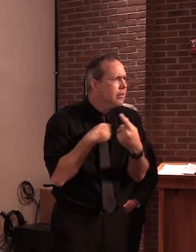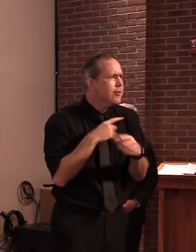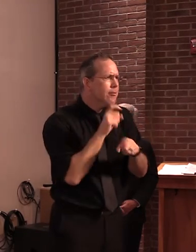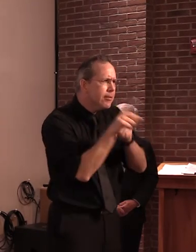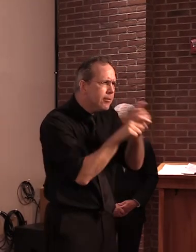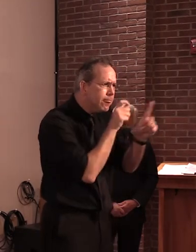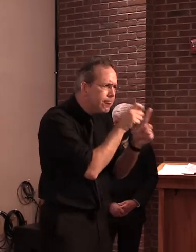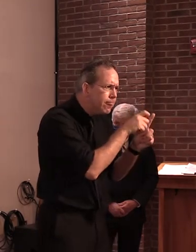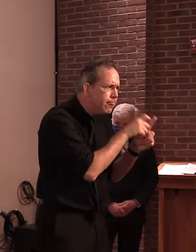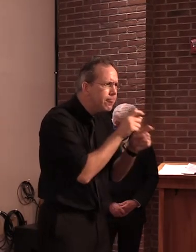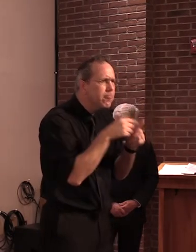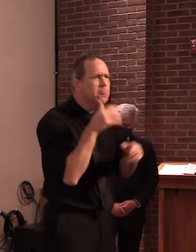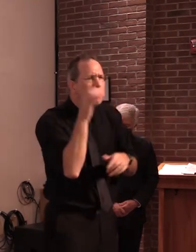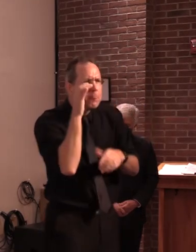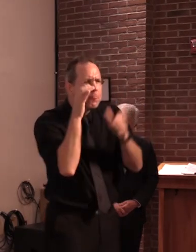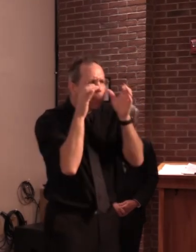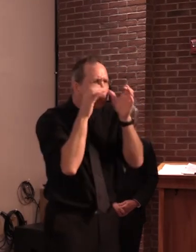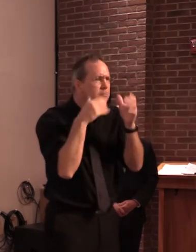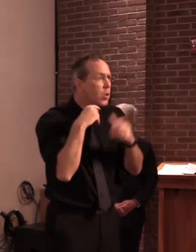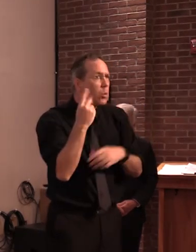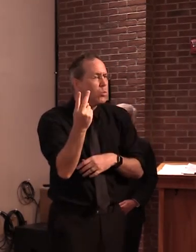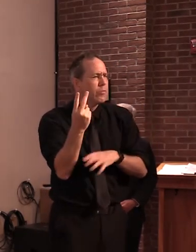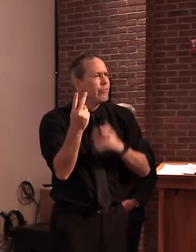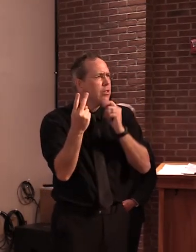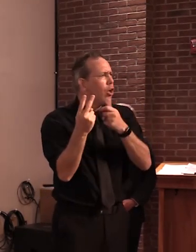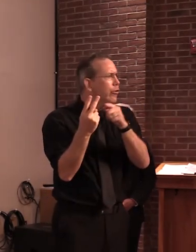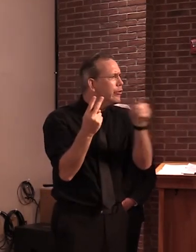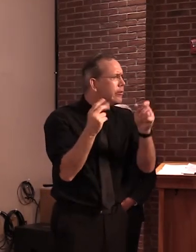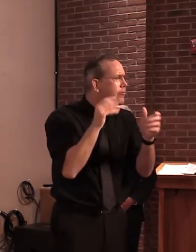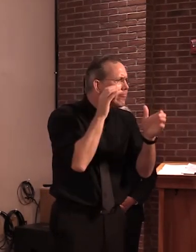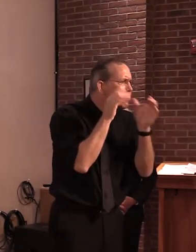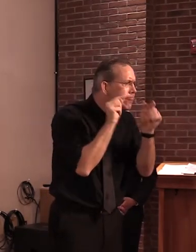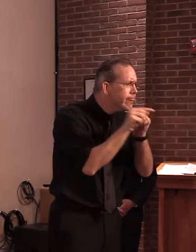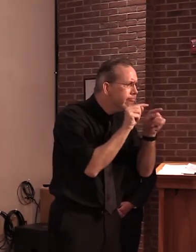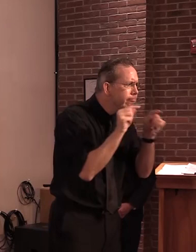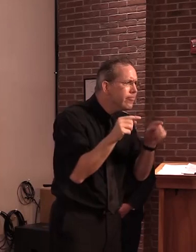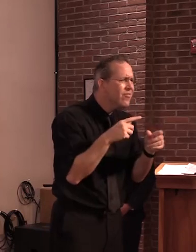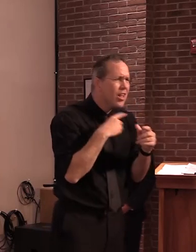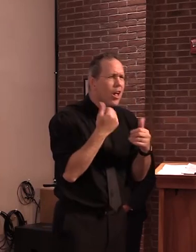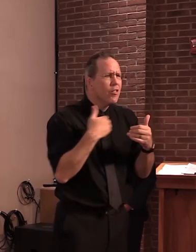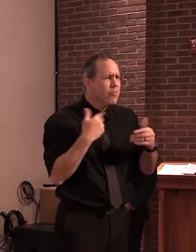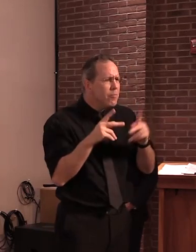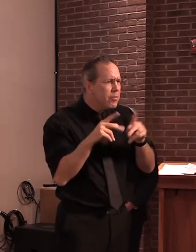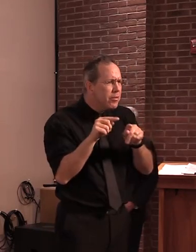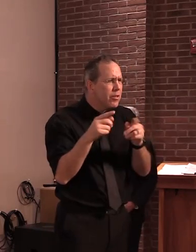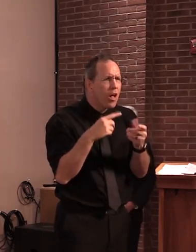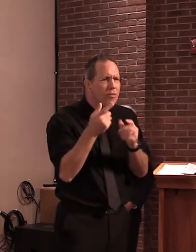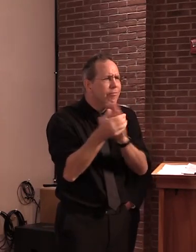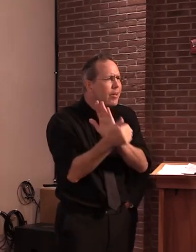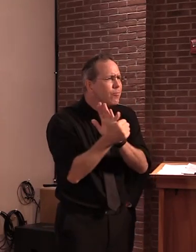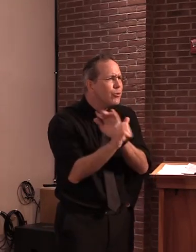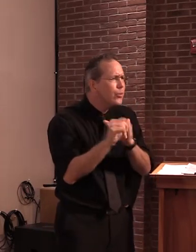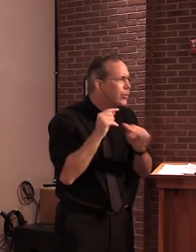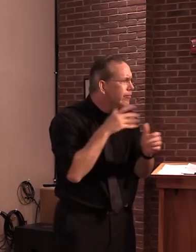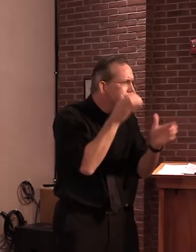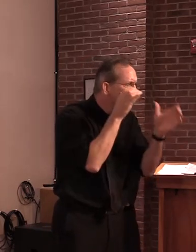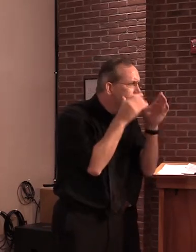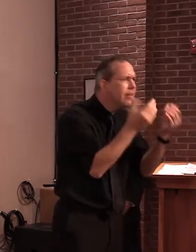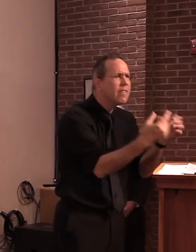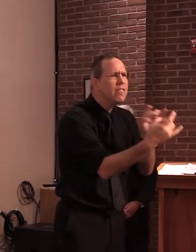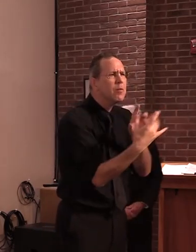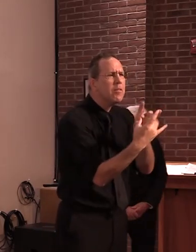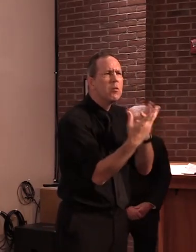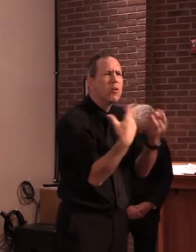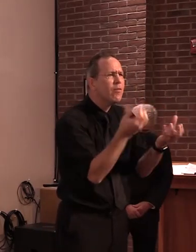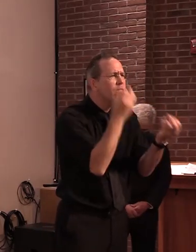or two people with a great idea. And then the team takes that and we mold it and work together to